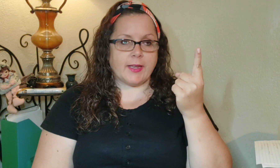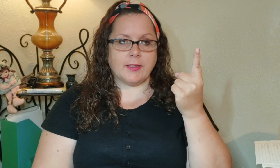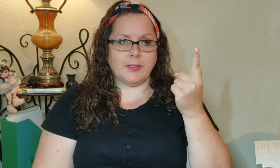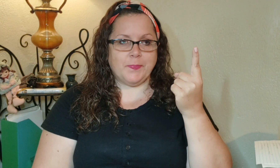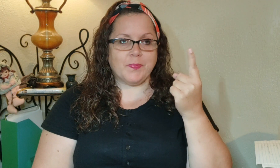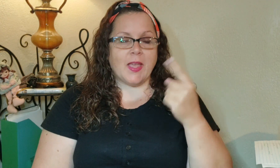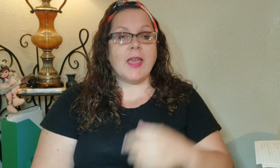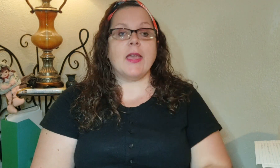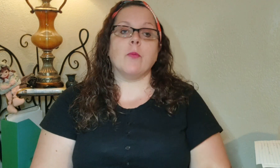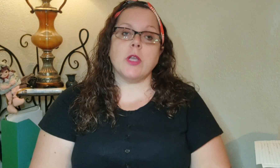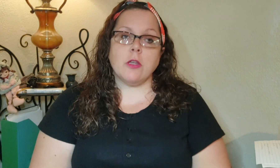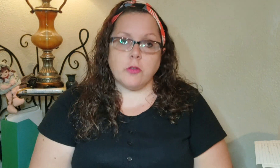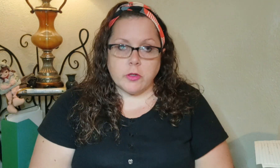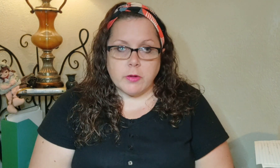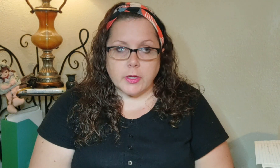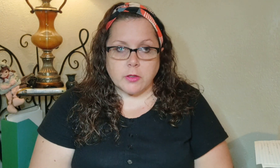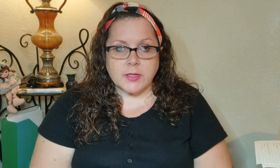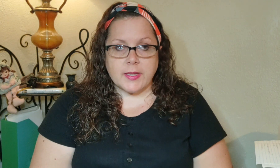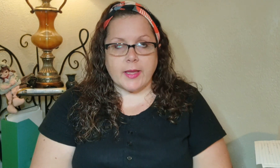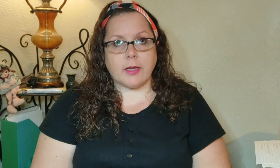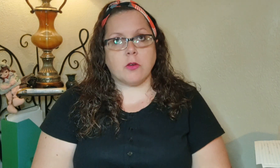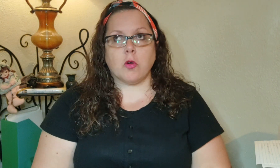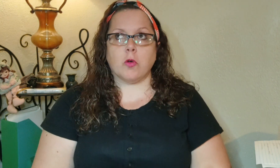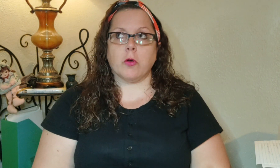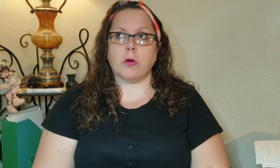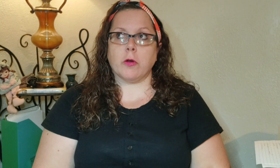understand. And when you do understand, or